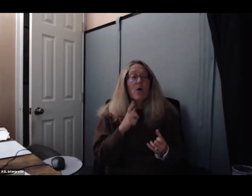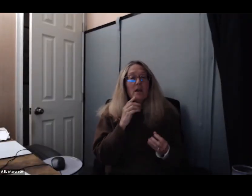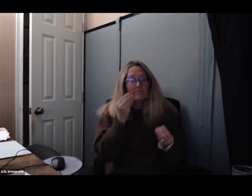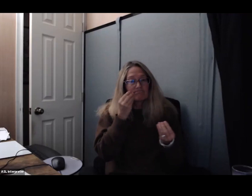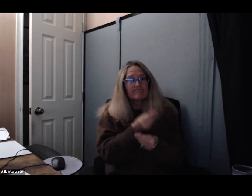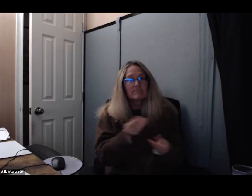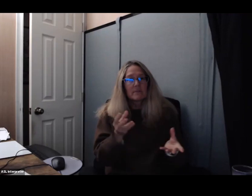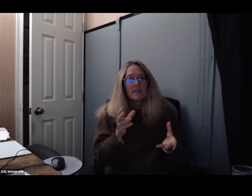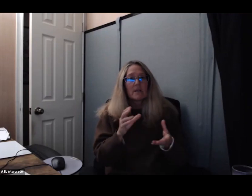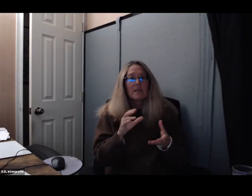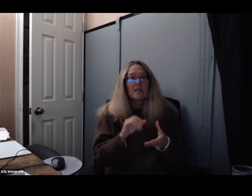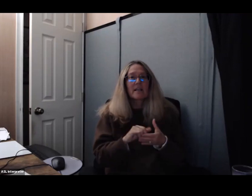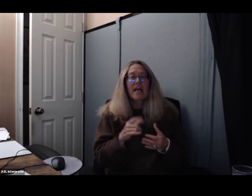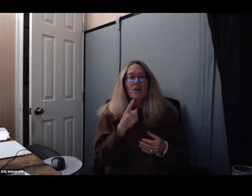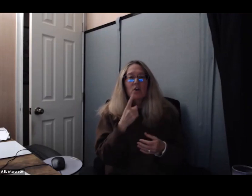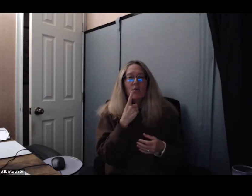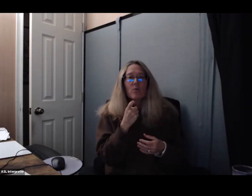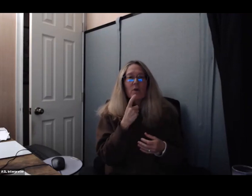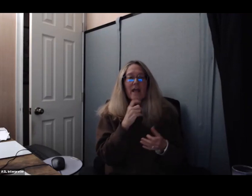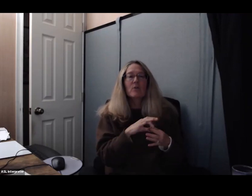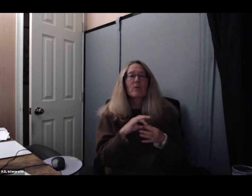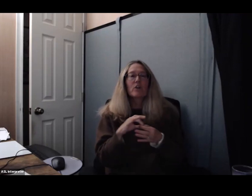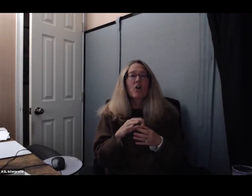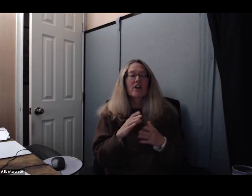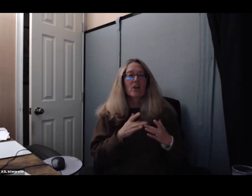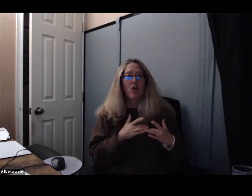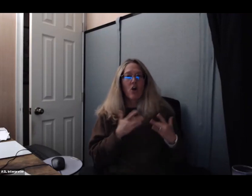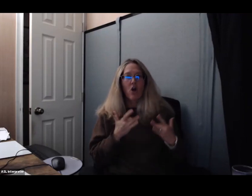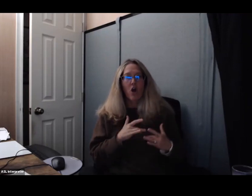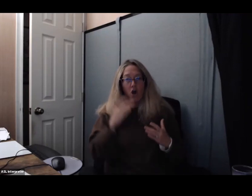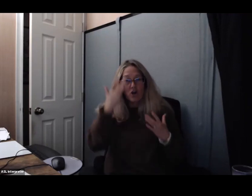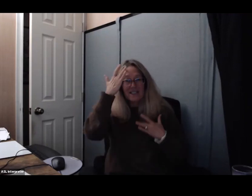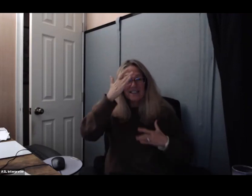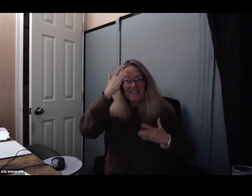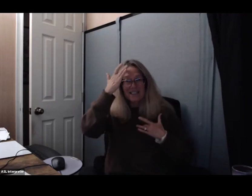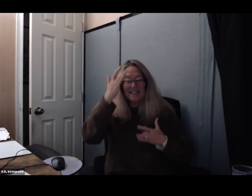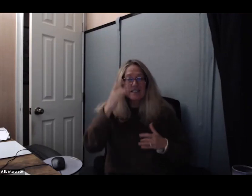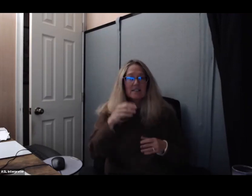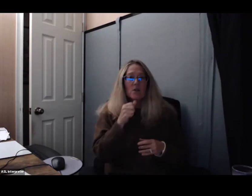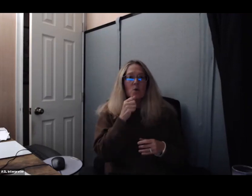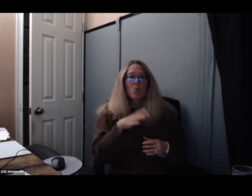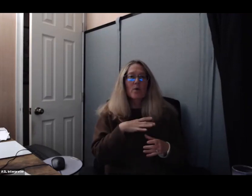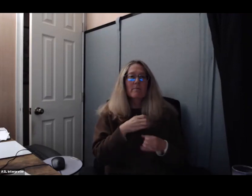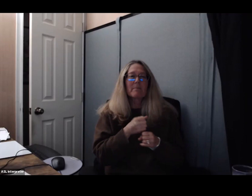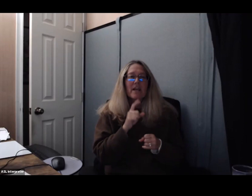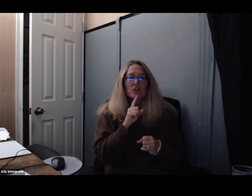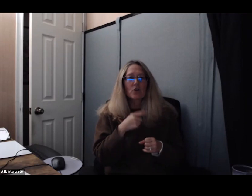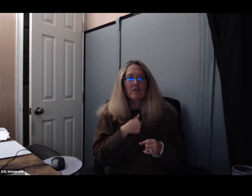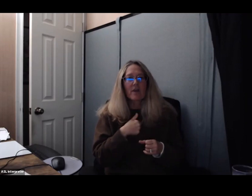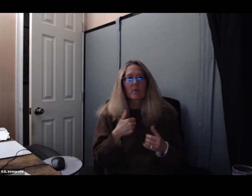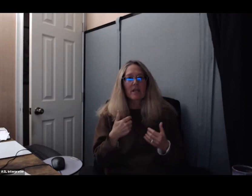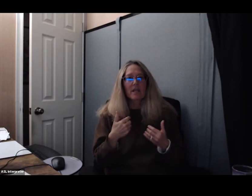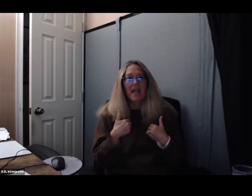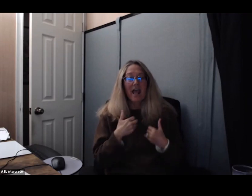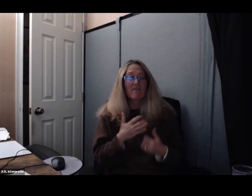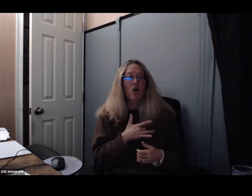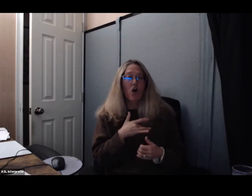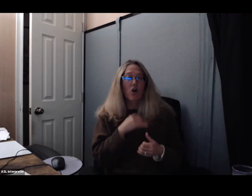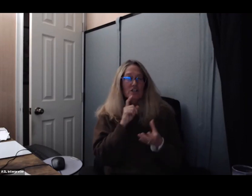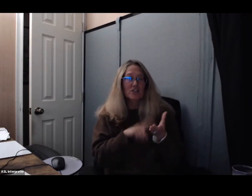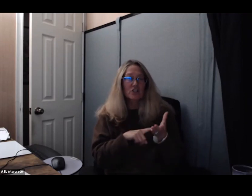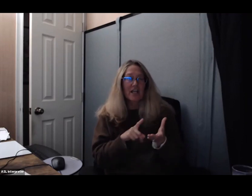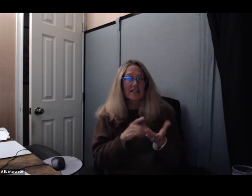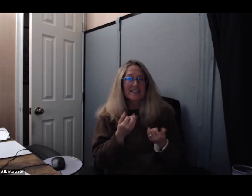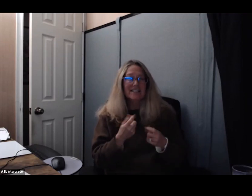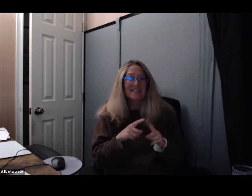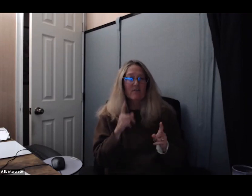awareness as Going Red is with regards to women's heart disease. So raise that awareness. Women, let's go out making sure we are having our hearts checked. It's